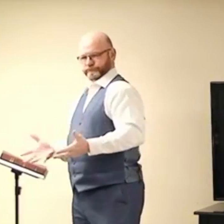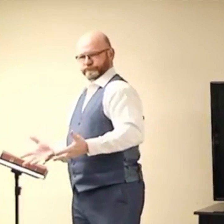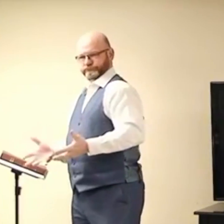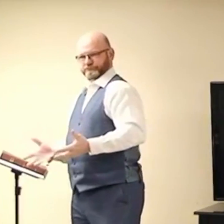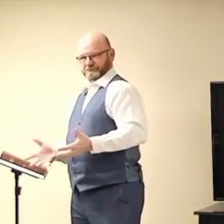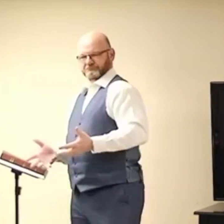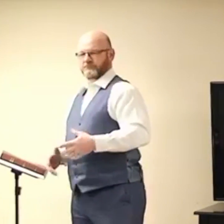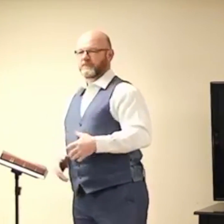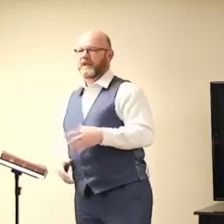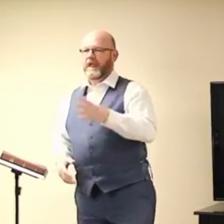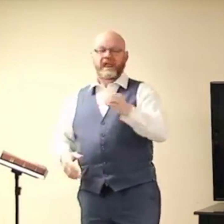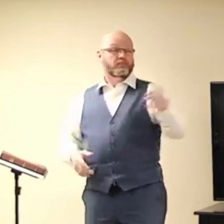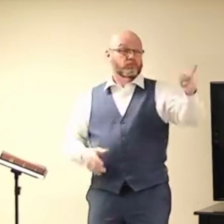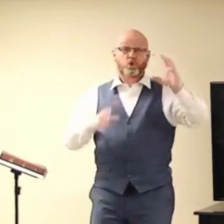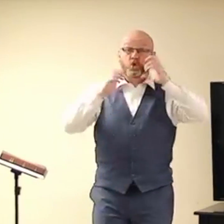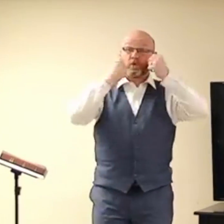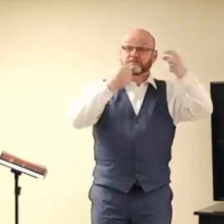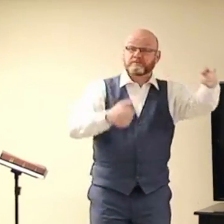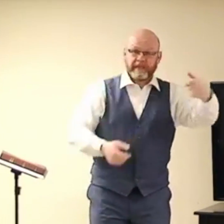Imagine I'm a sheep.